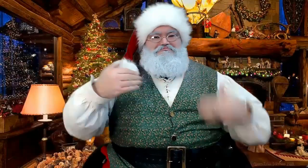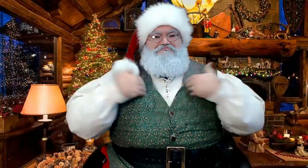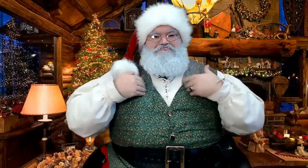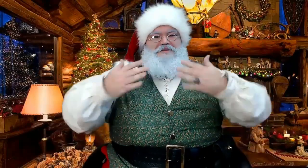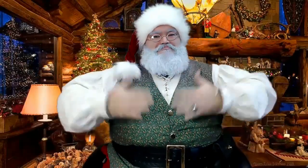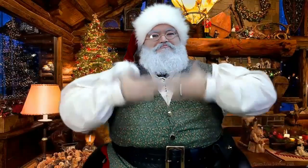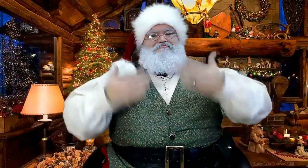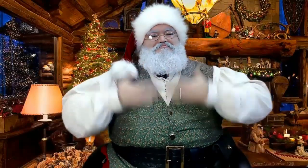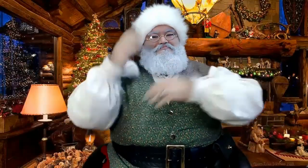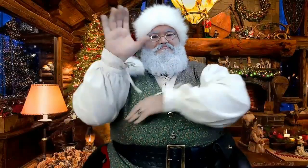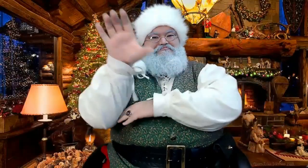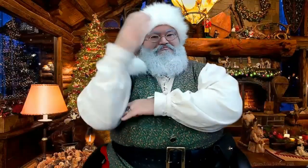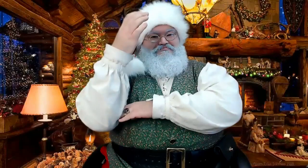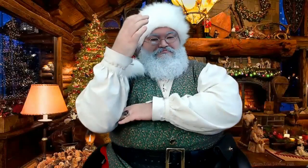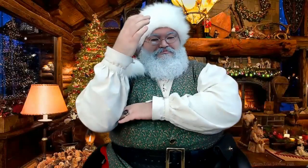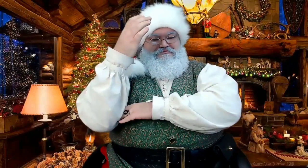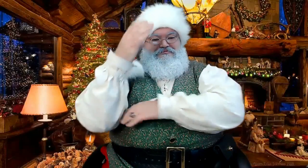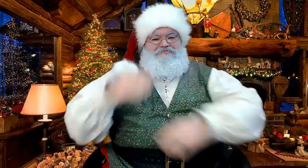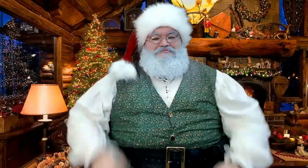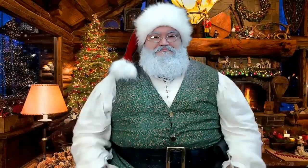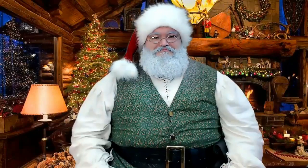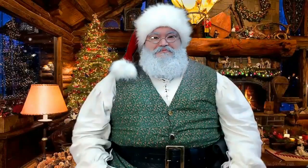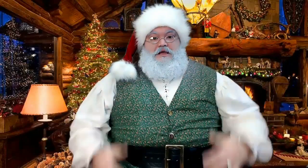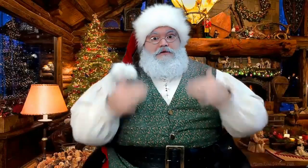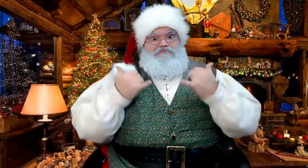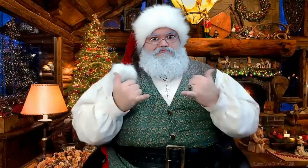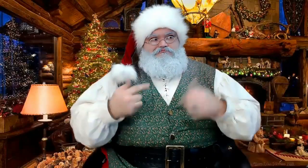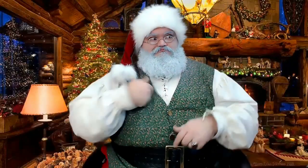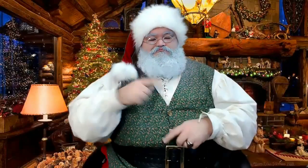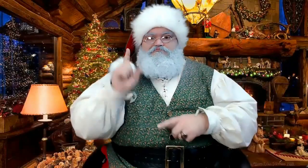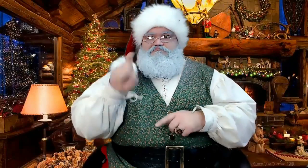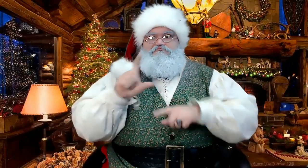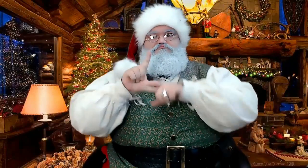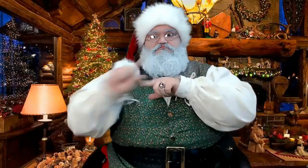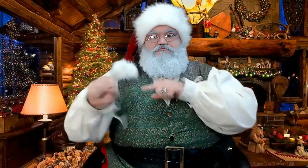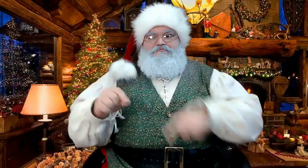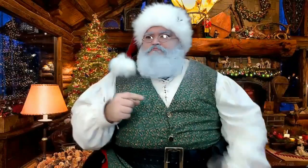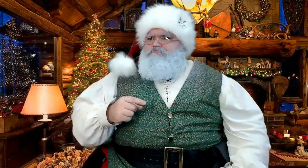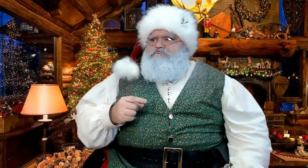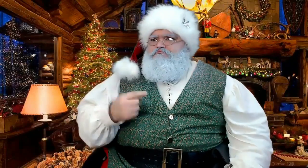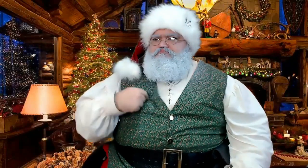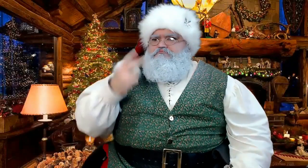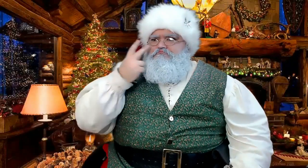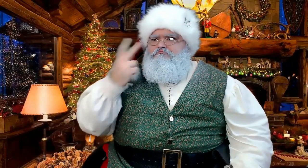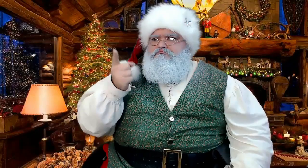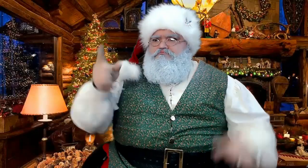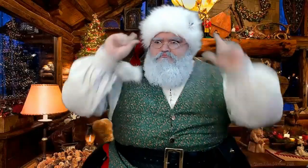I hope that you all have a Merry Christmas. Now, I've got to go because